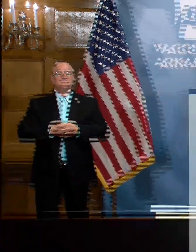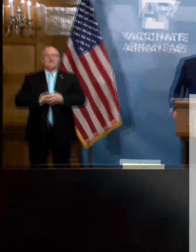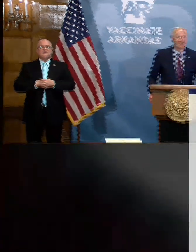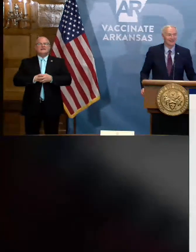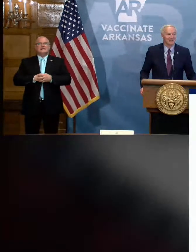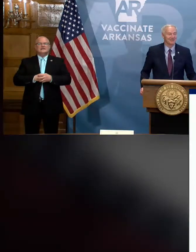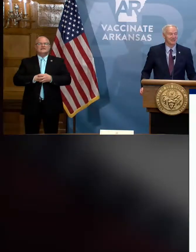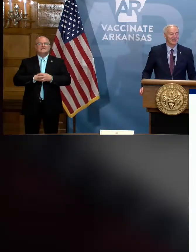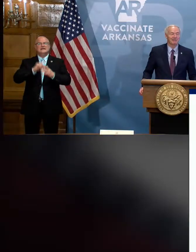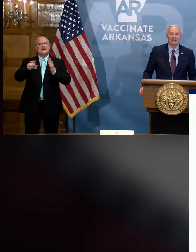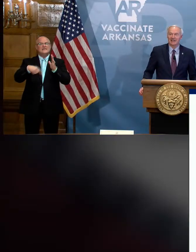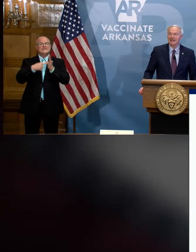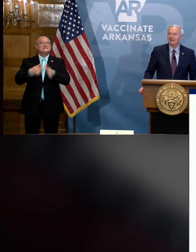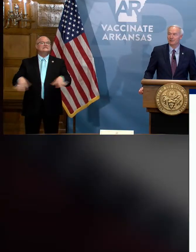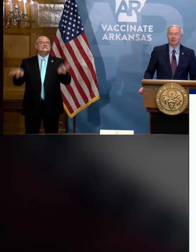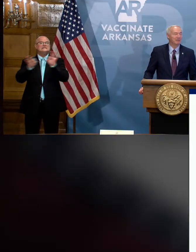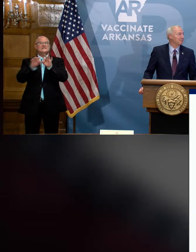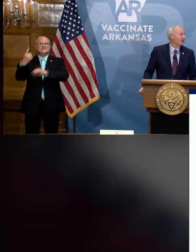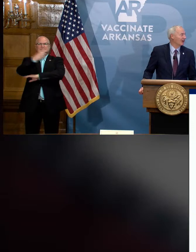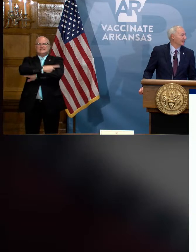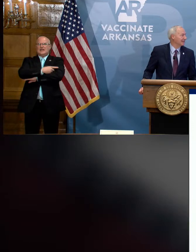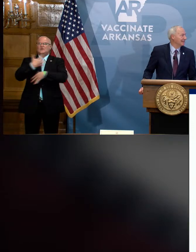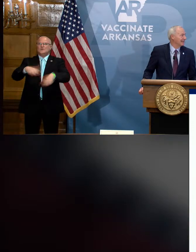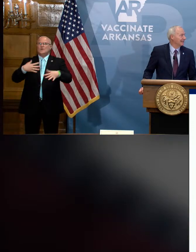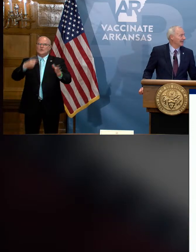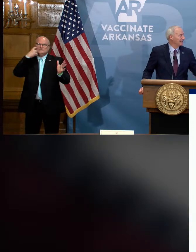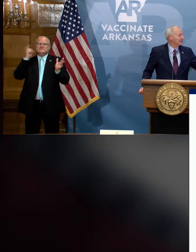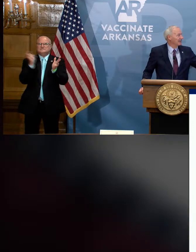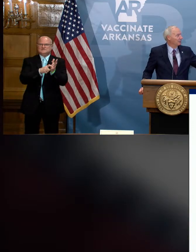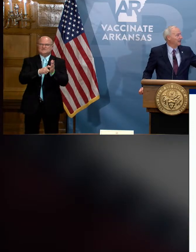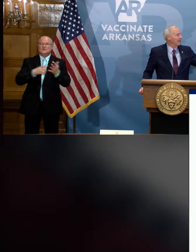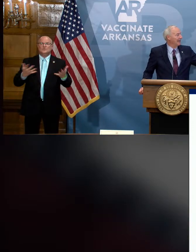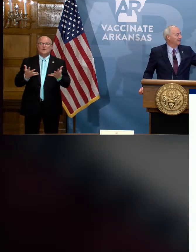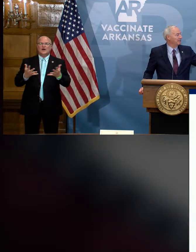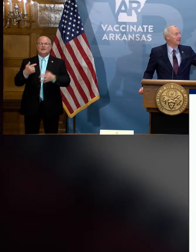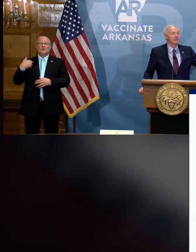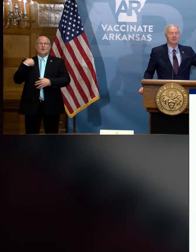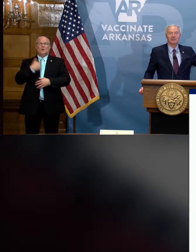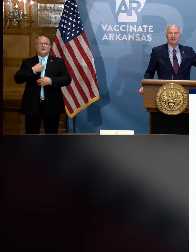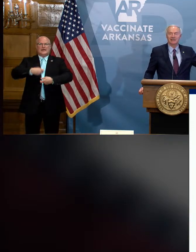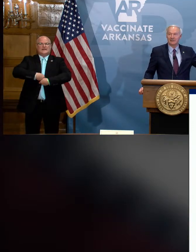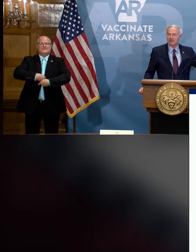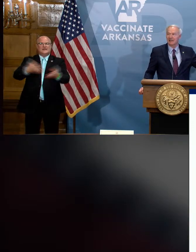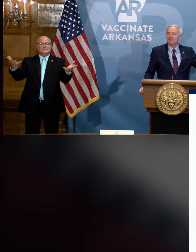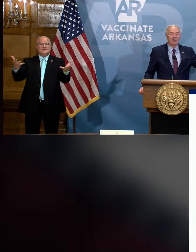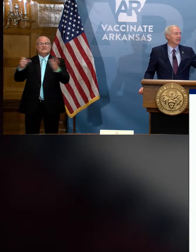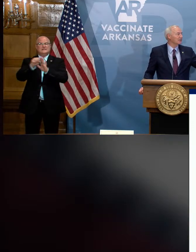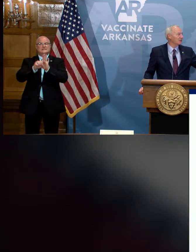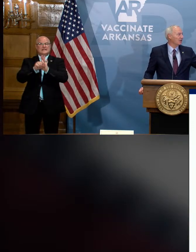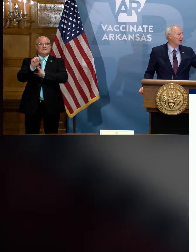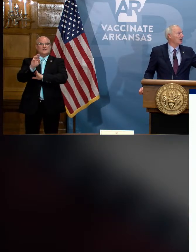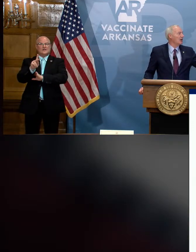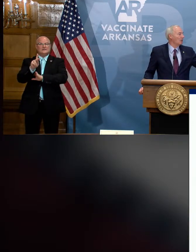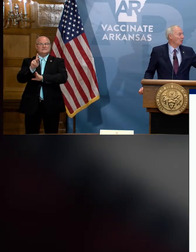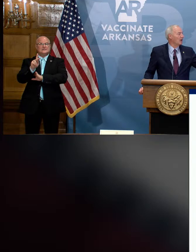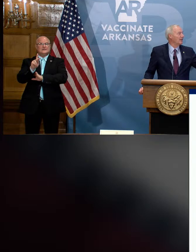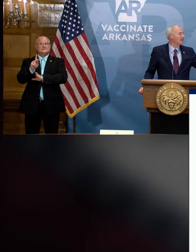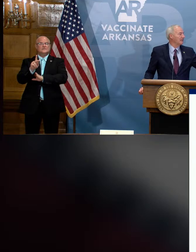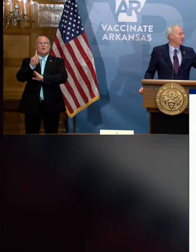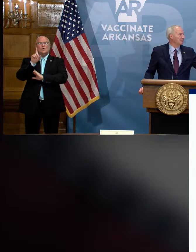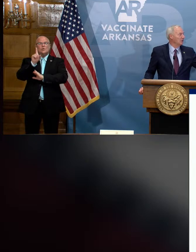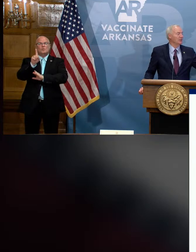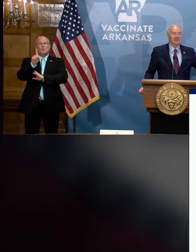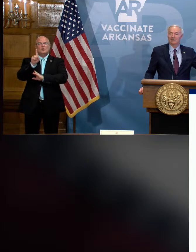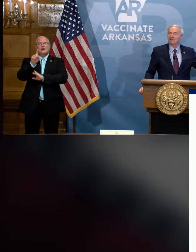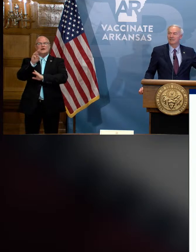very significant day that should be marked, and that is that we have administered in the state of Arkansas